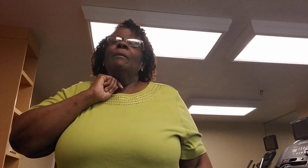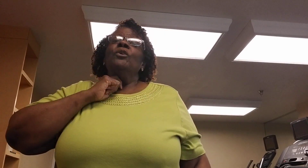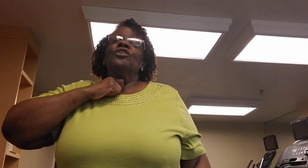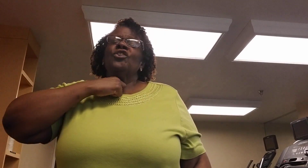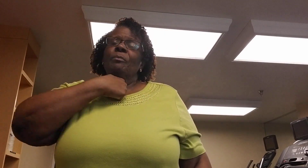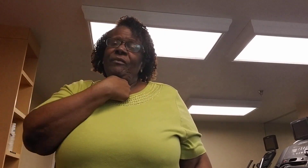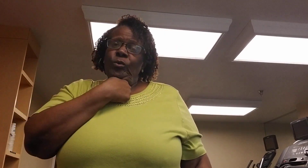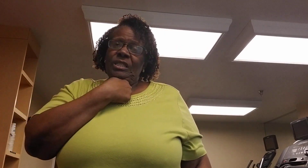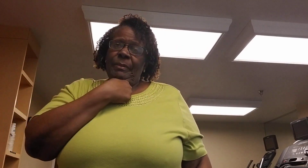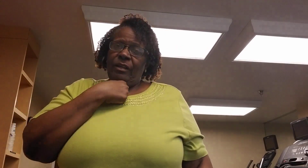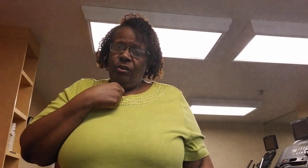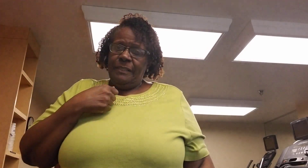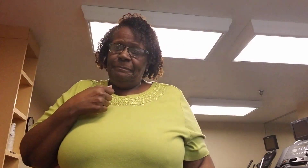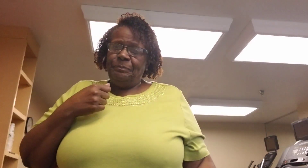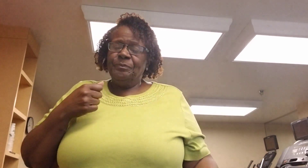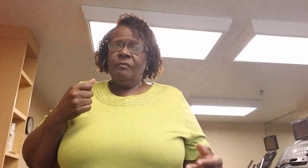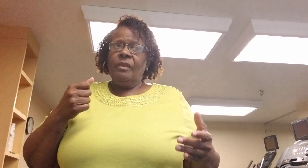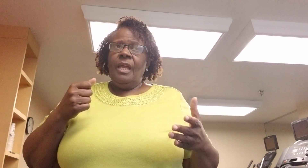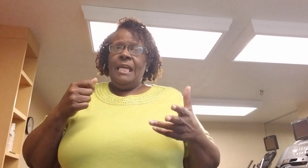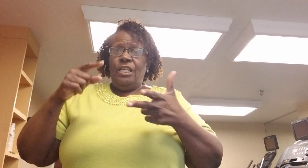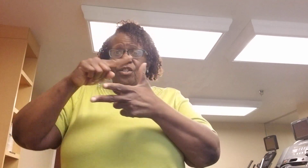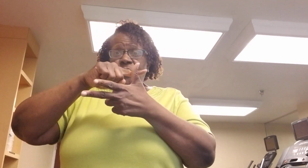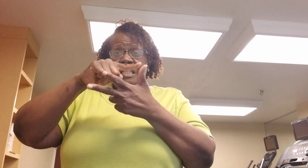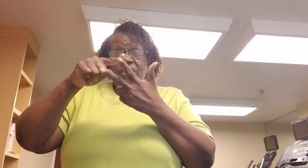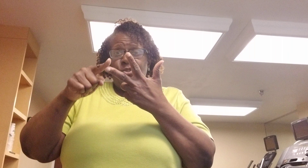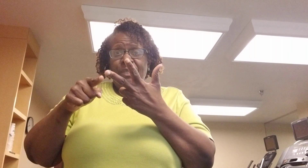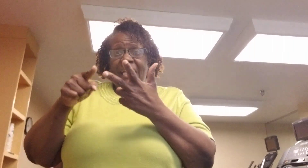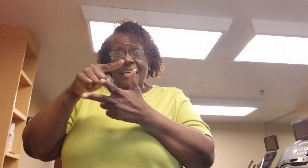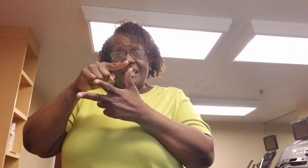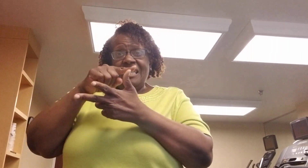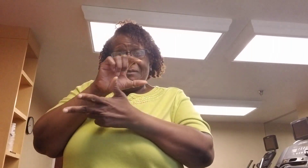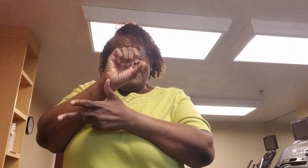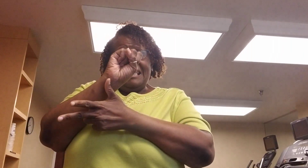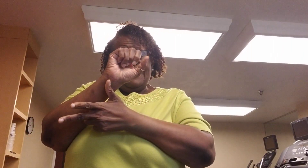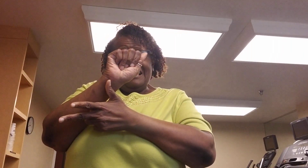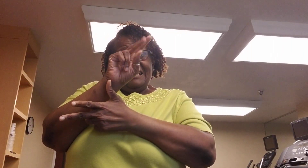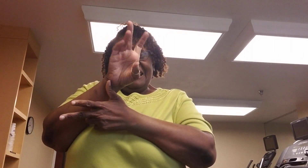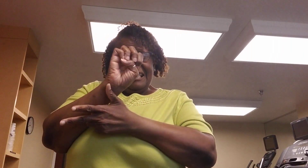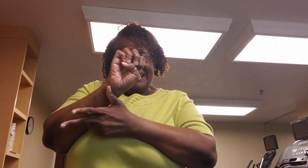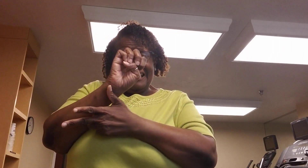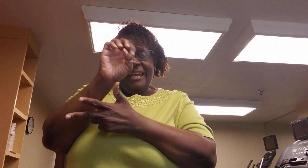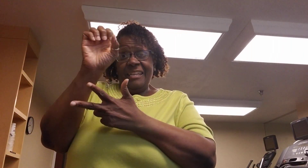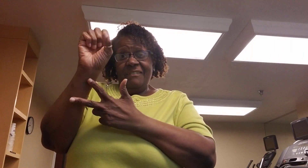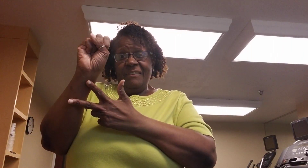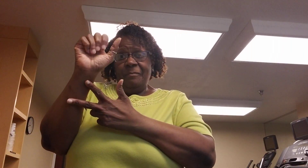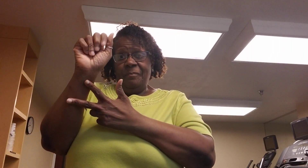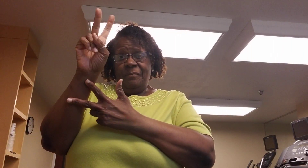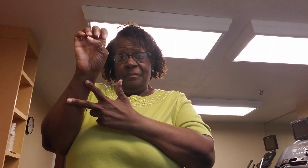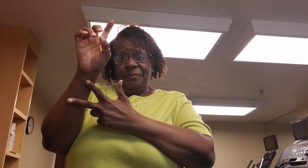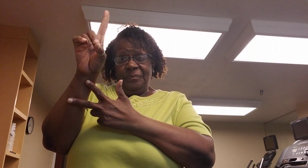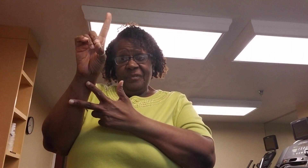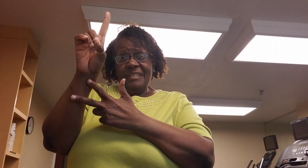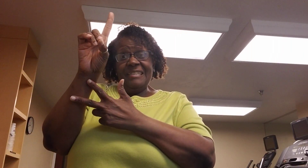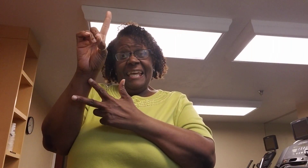I'm going to turn my voice back on. So these three concepts, say,